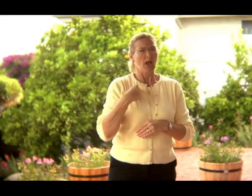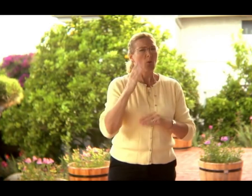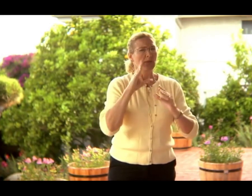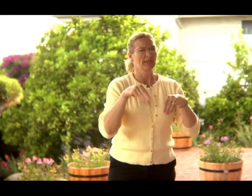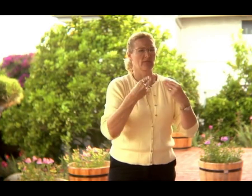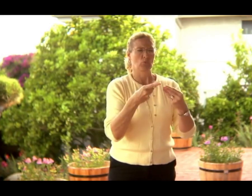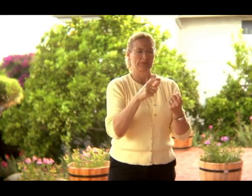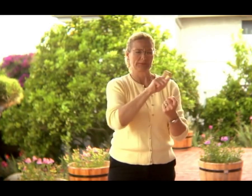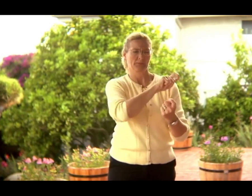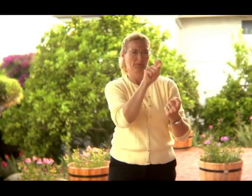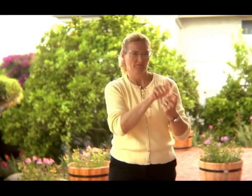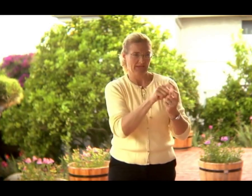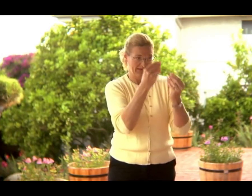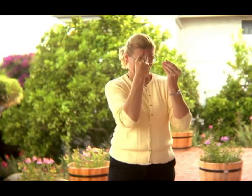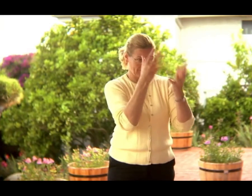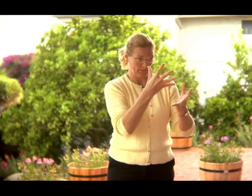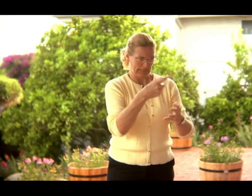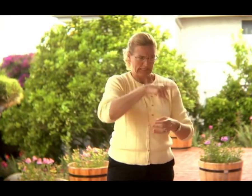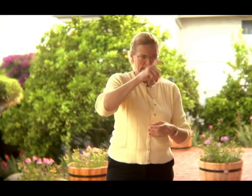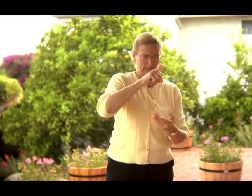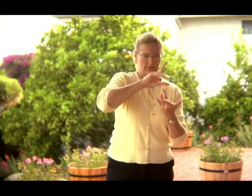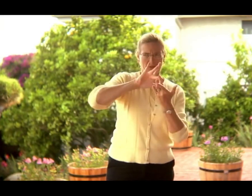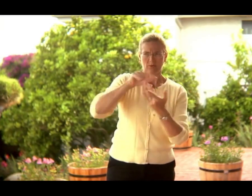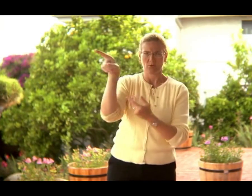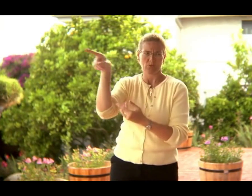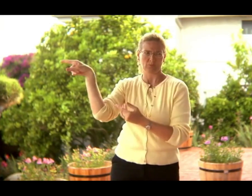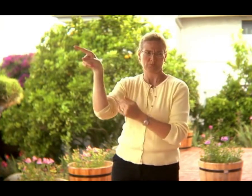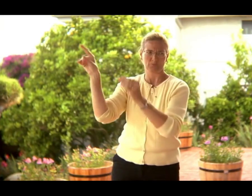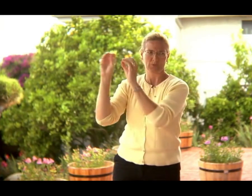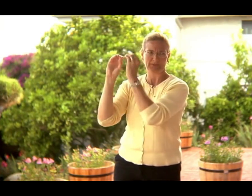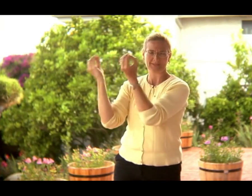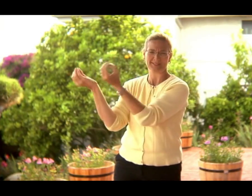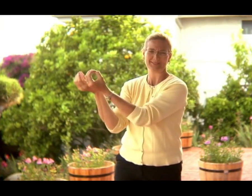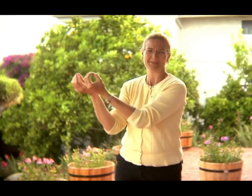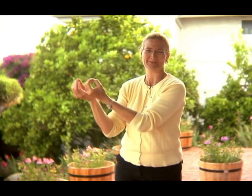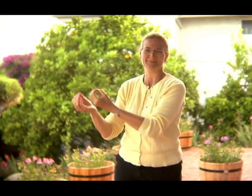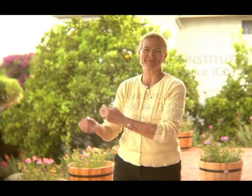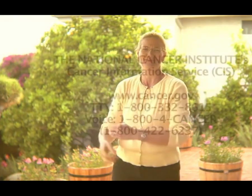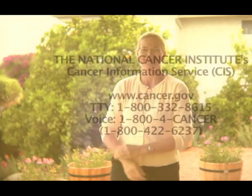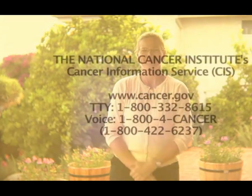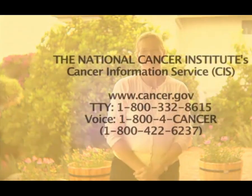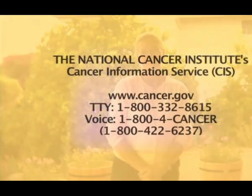I'll give you the specific information you will need to contact these organizations.